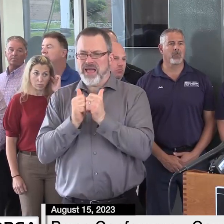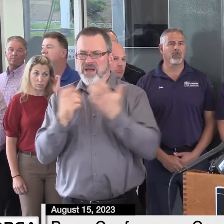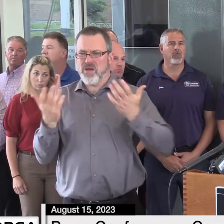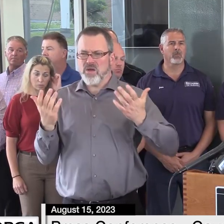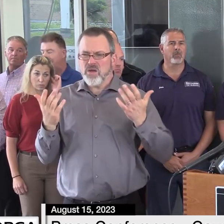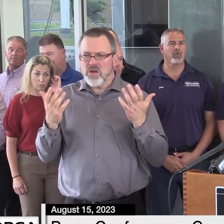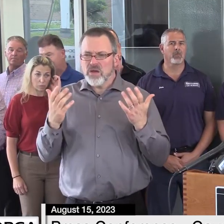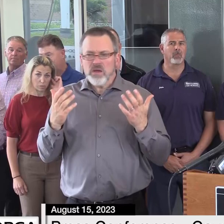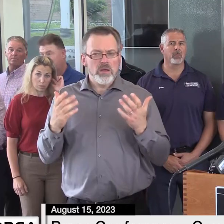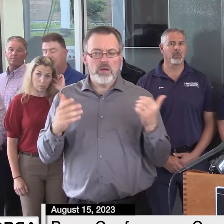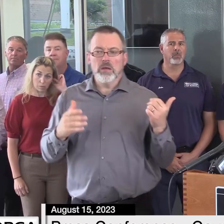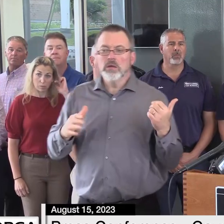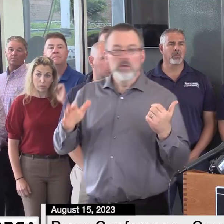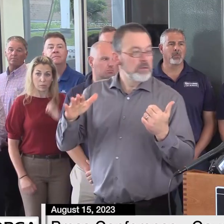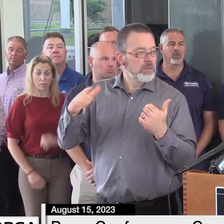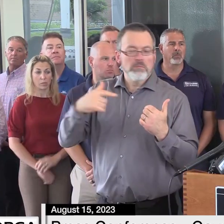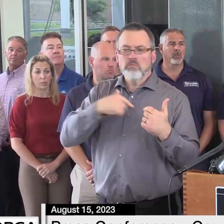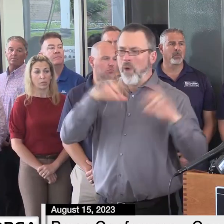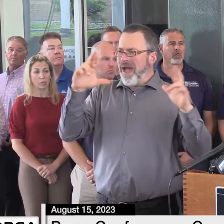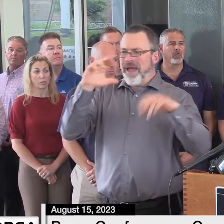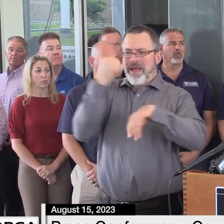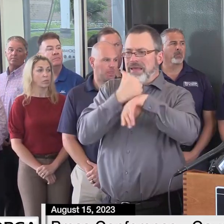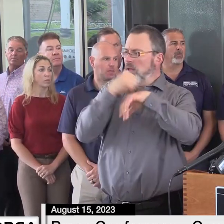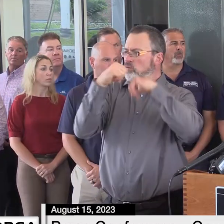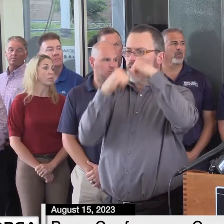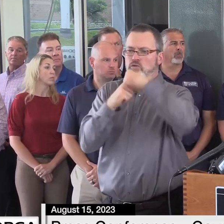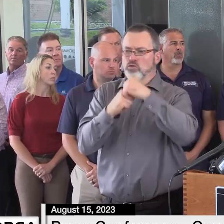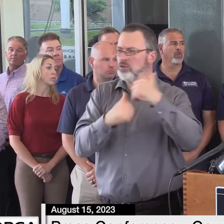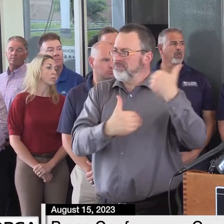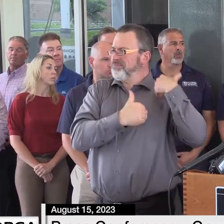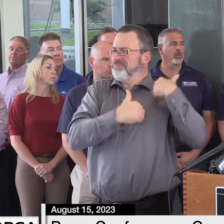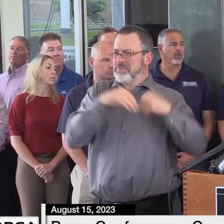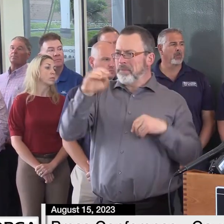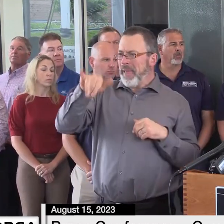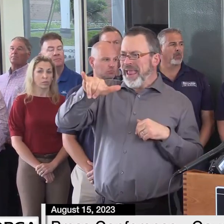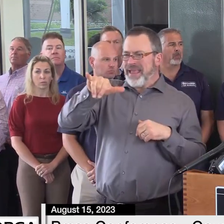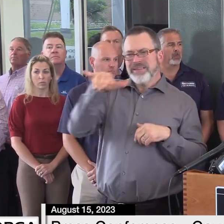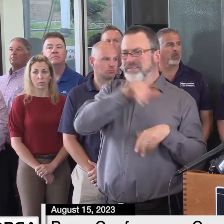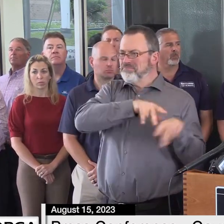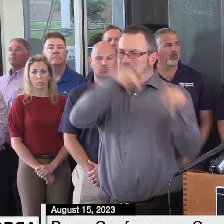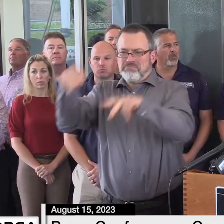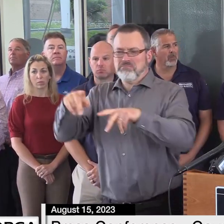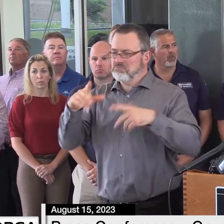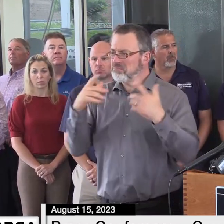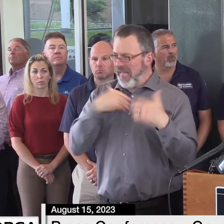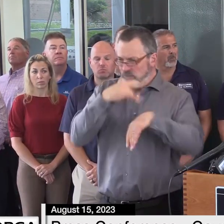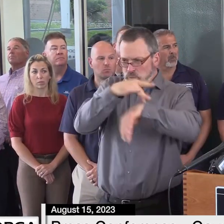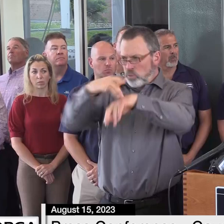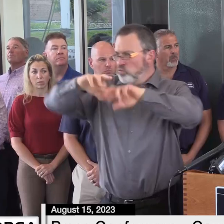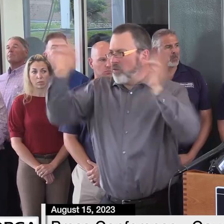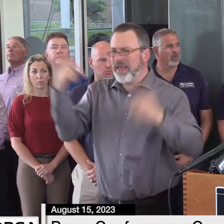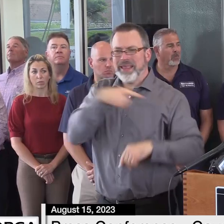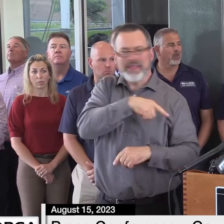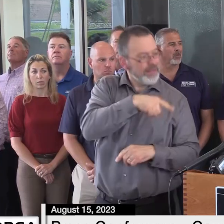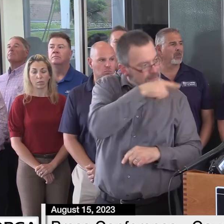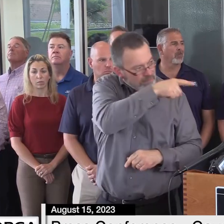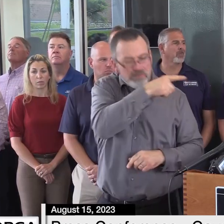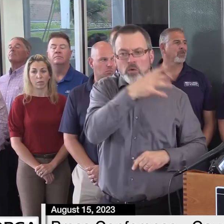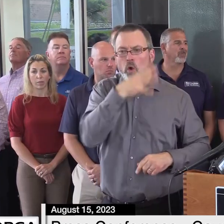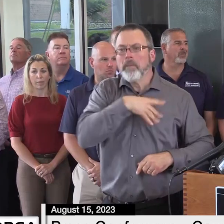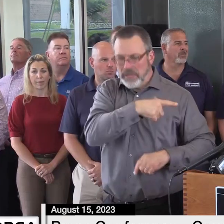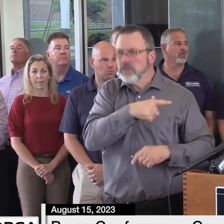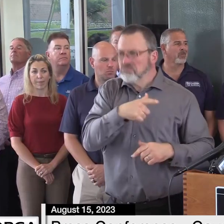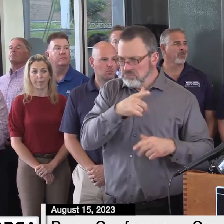their structure under Greenup Day to use all of their resources to determine what's needed